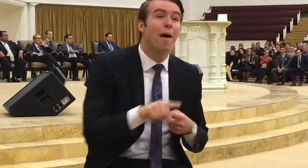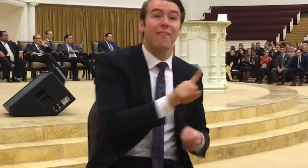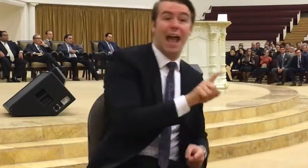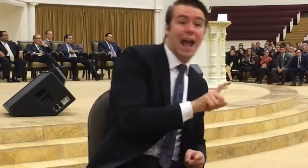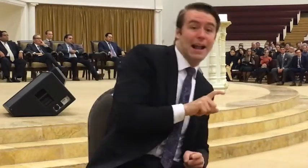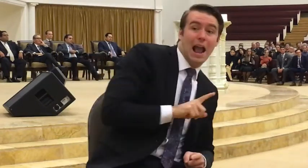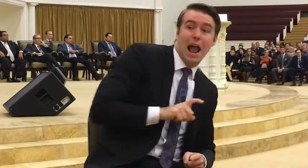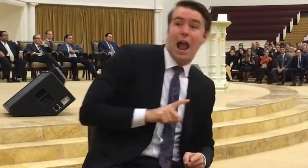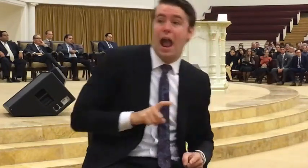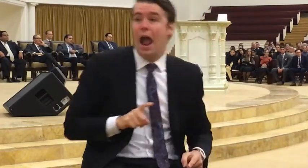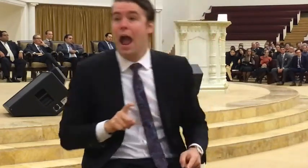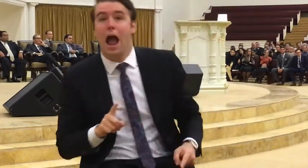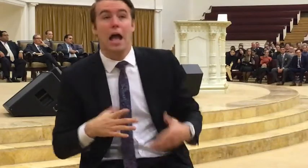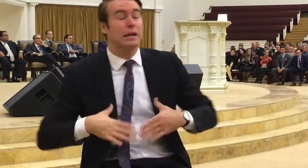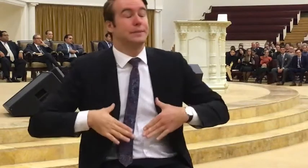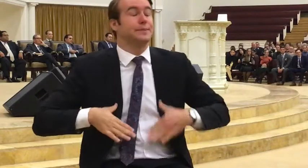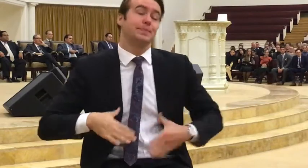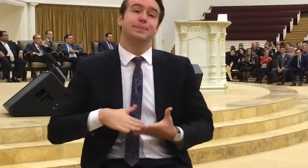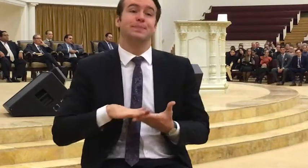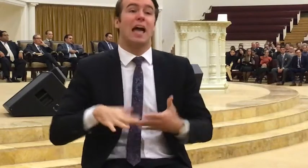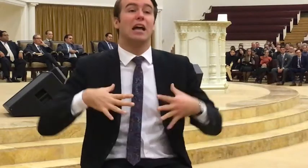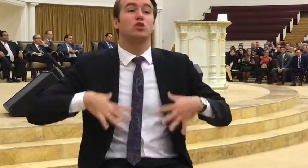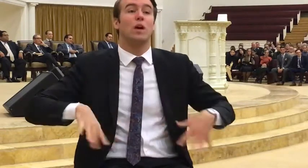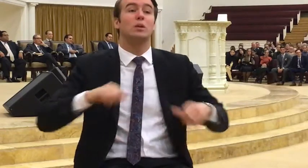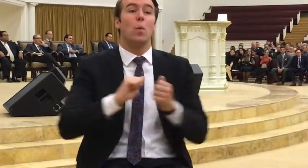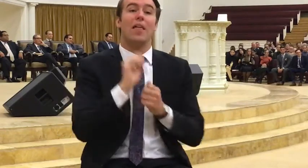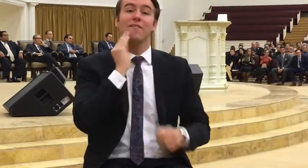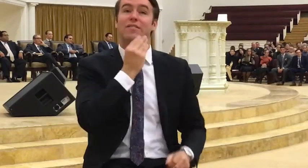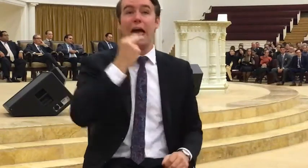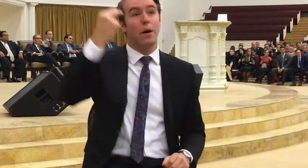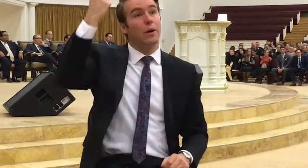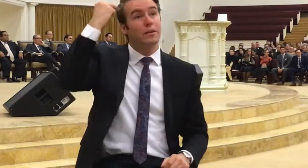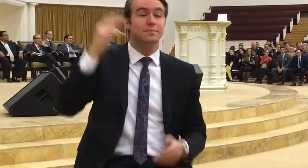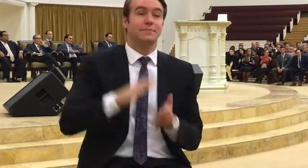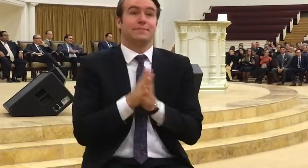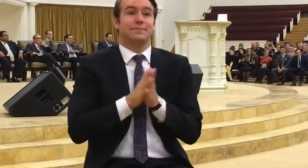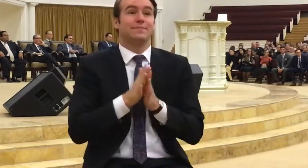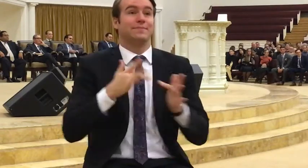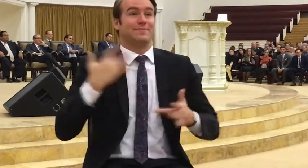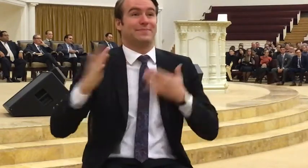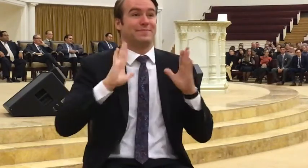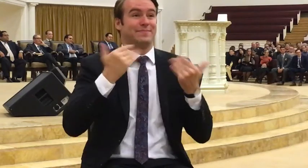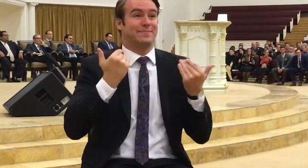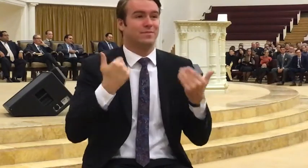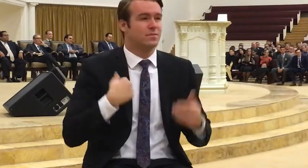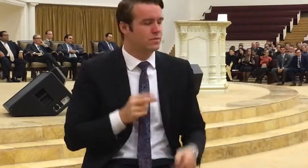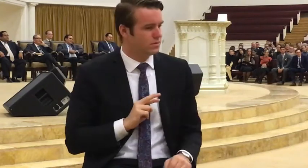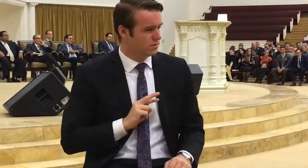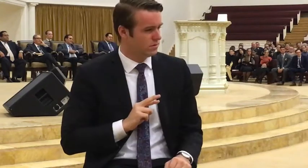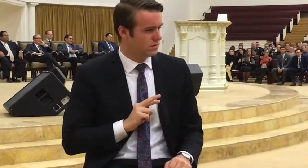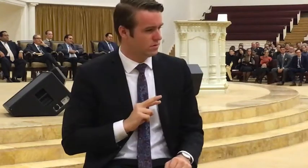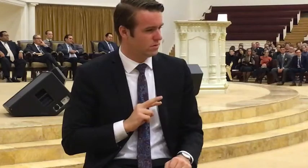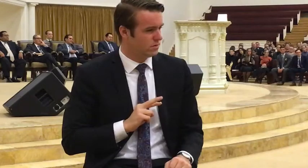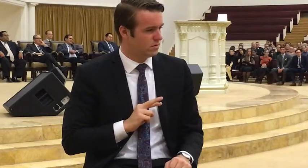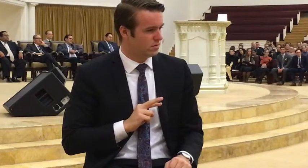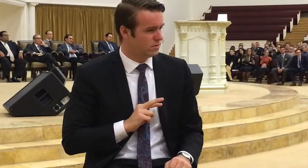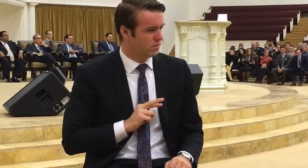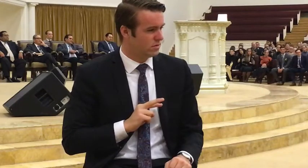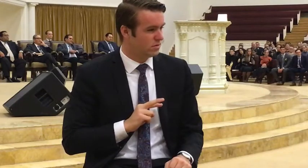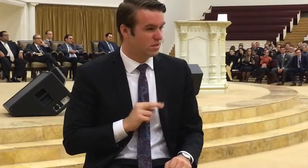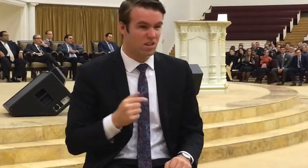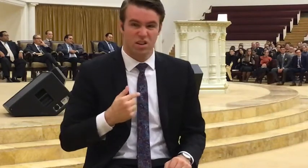little spotless white dresses with little flowers in their hair, with a smile on their face, and I ask my wife, I get dirty with